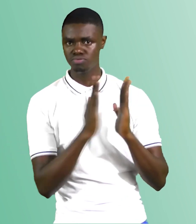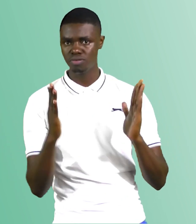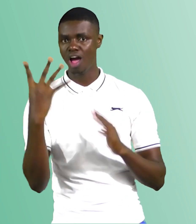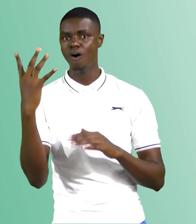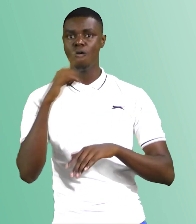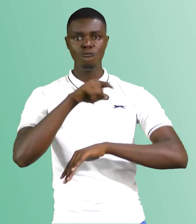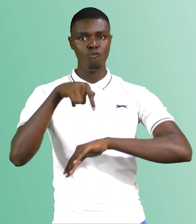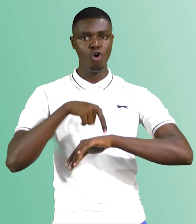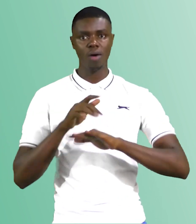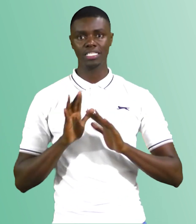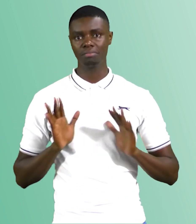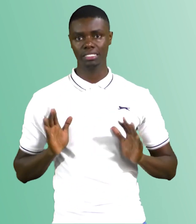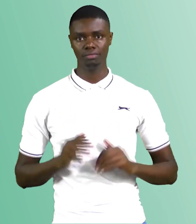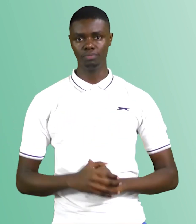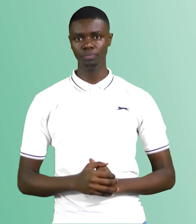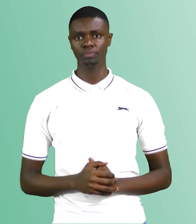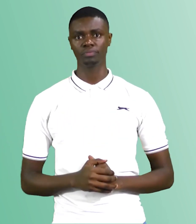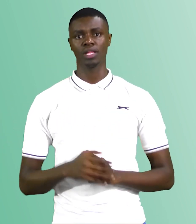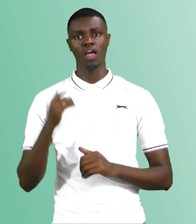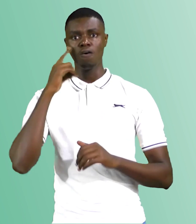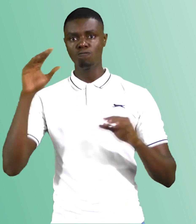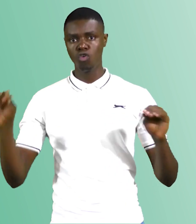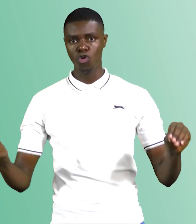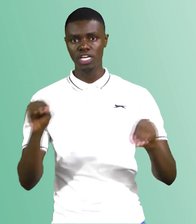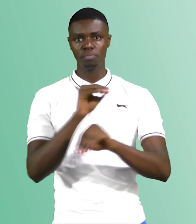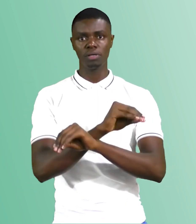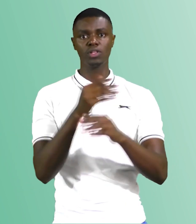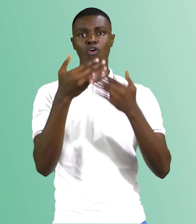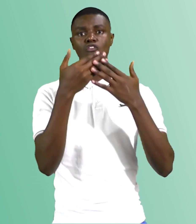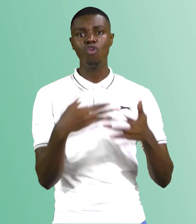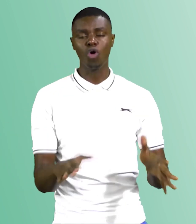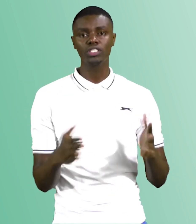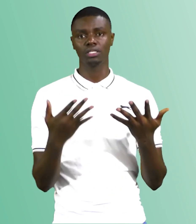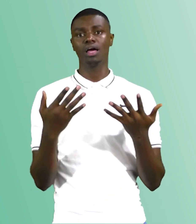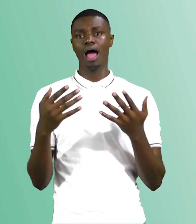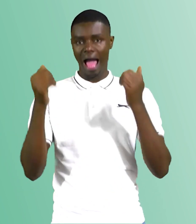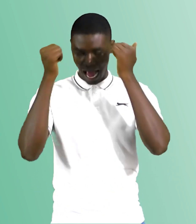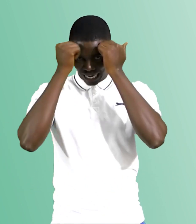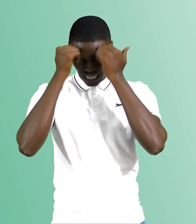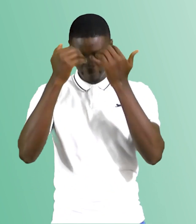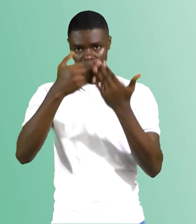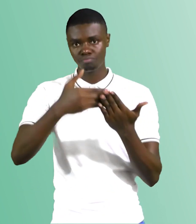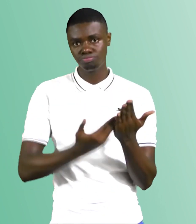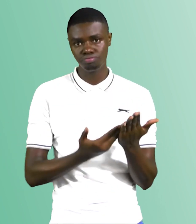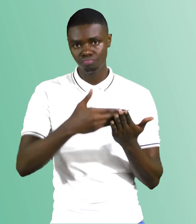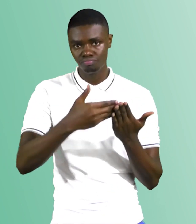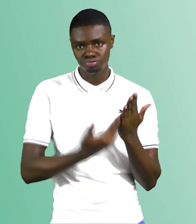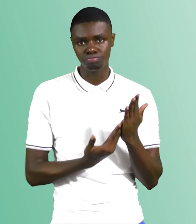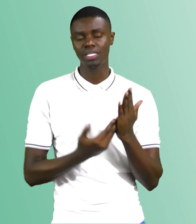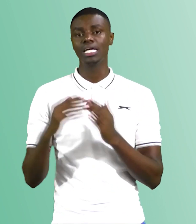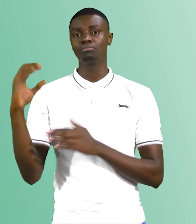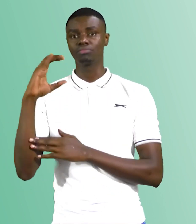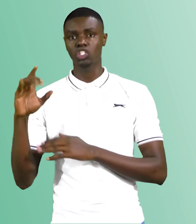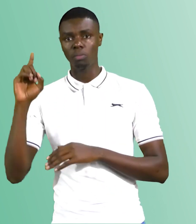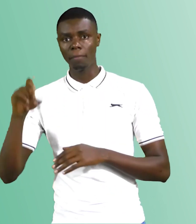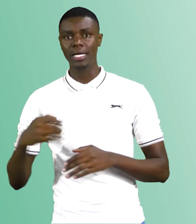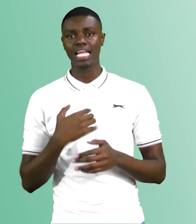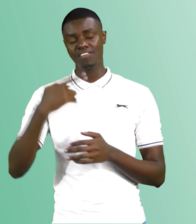4 hours. For replacement of lost academic transcripts, a client is required to have